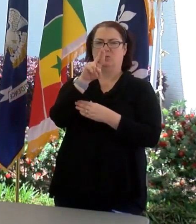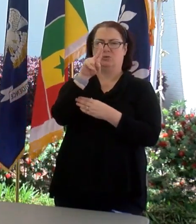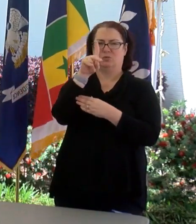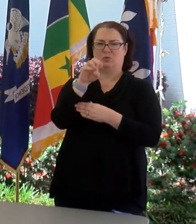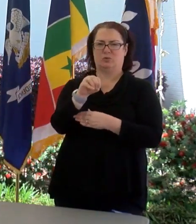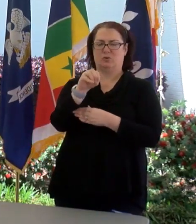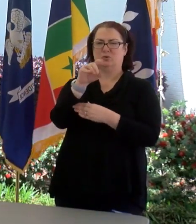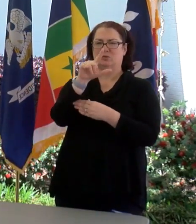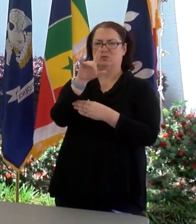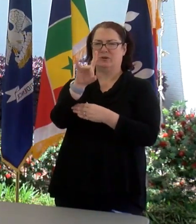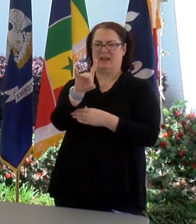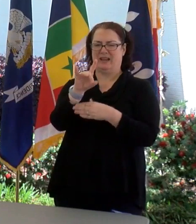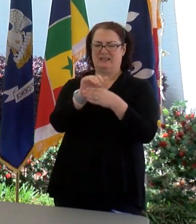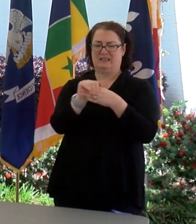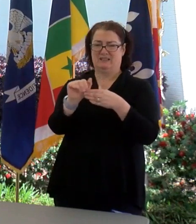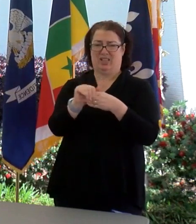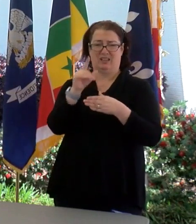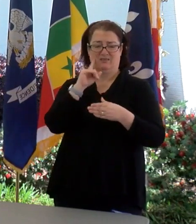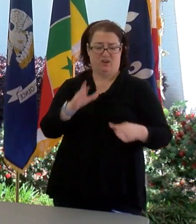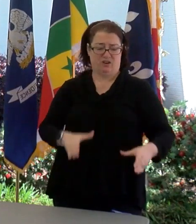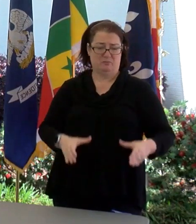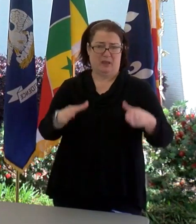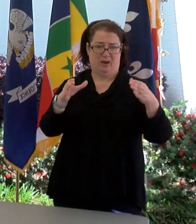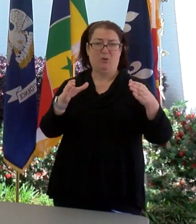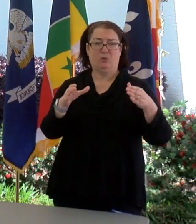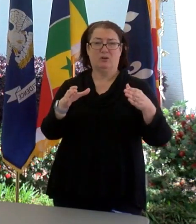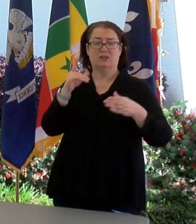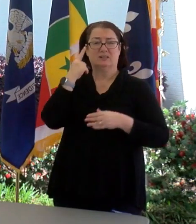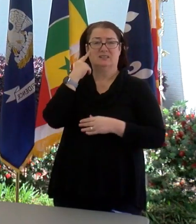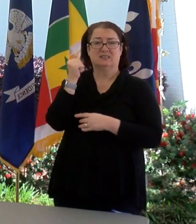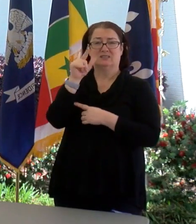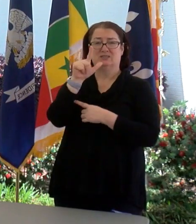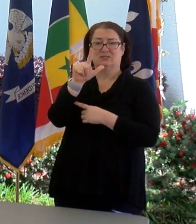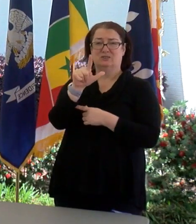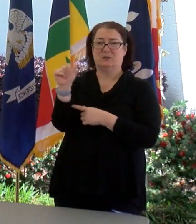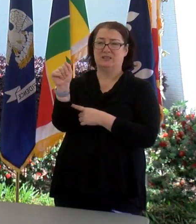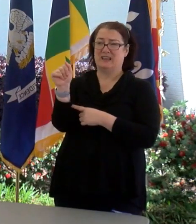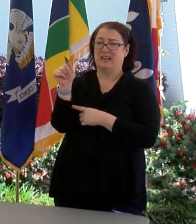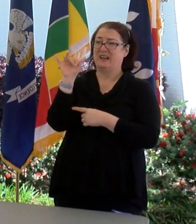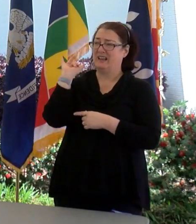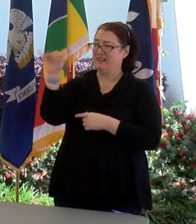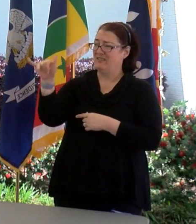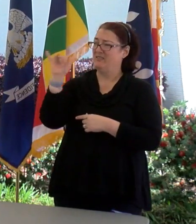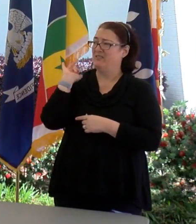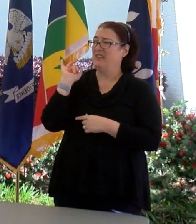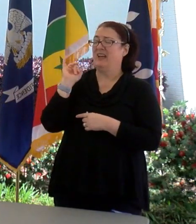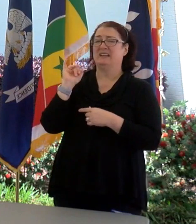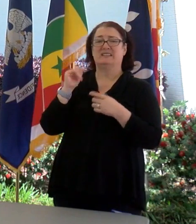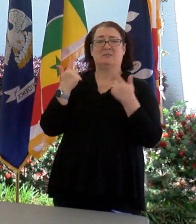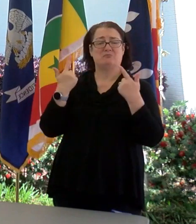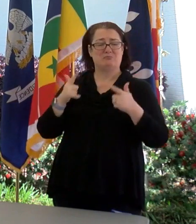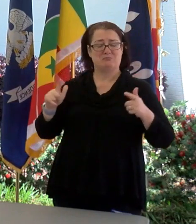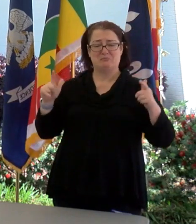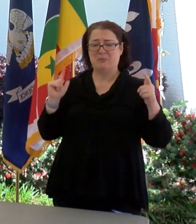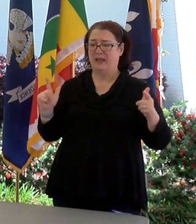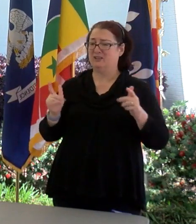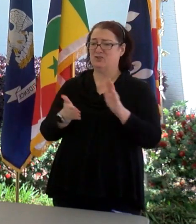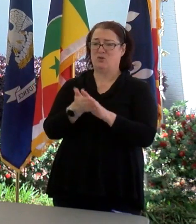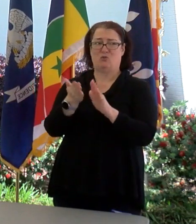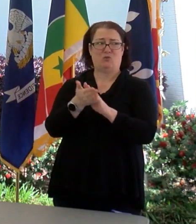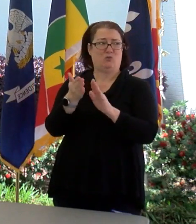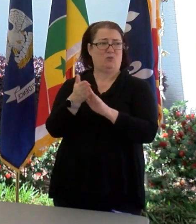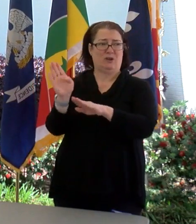Since oil is a major driver of the Louisiana state budget and a major part of our local economy,